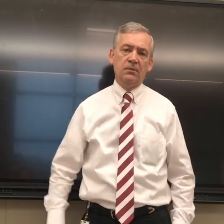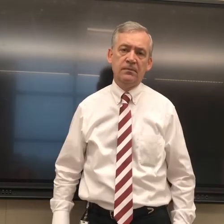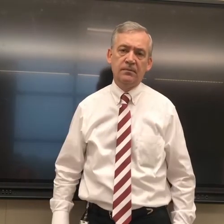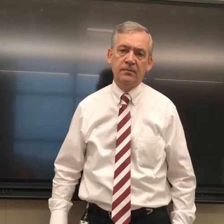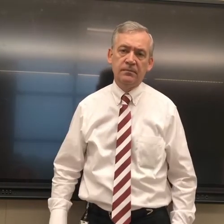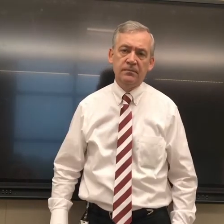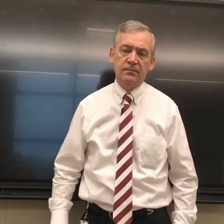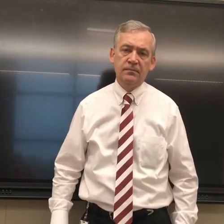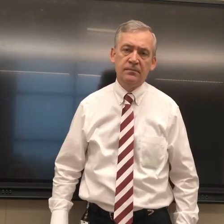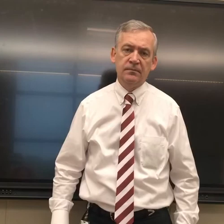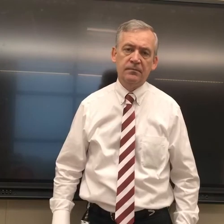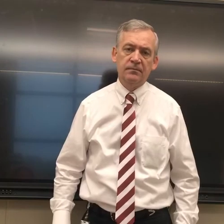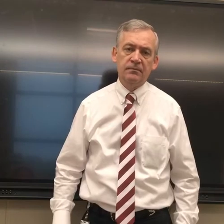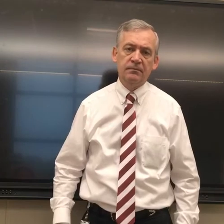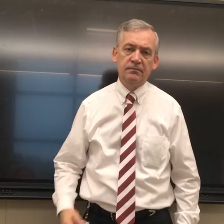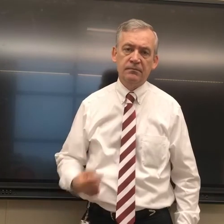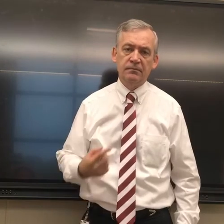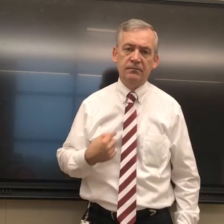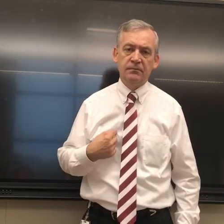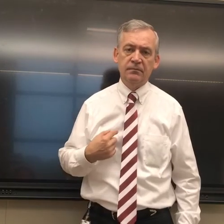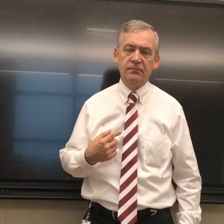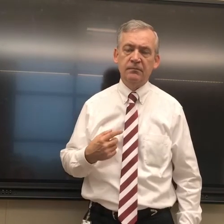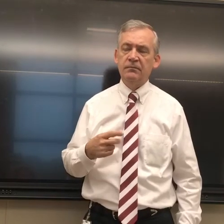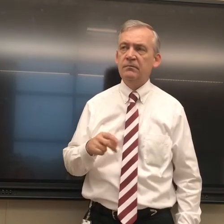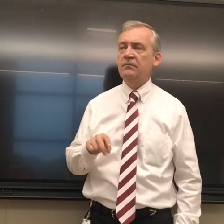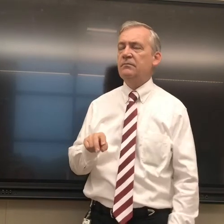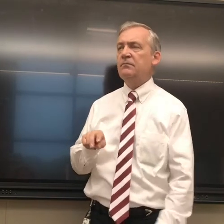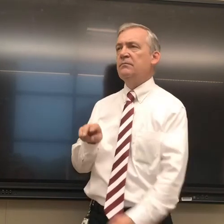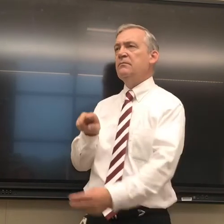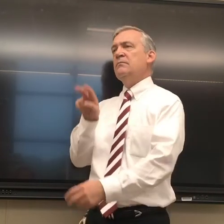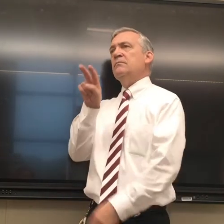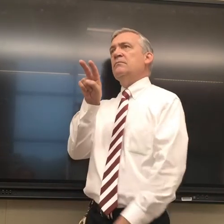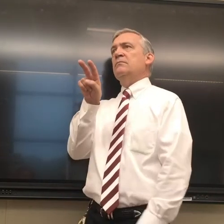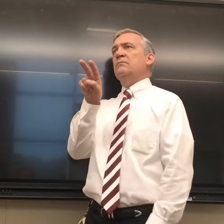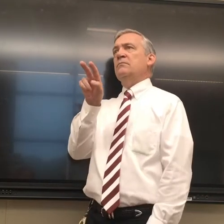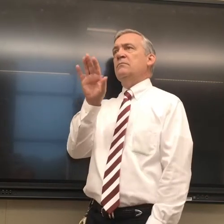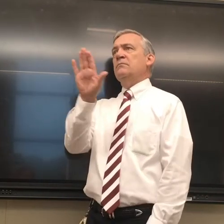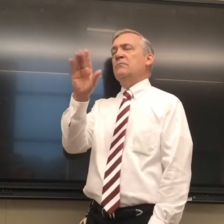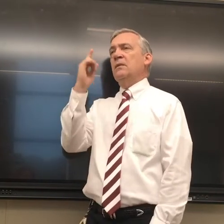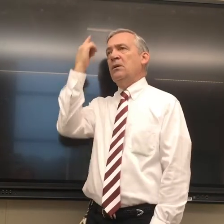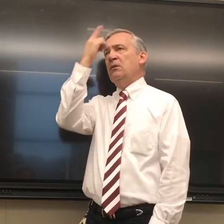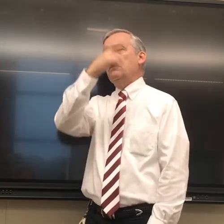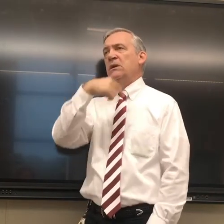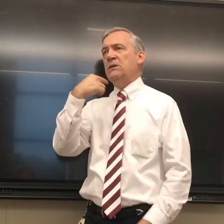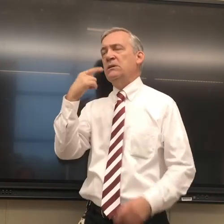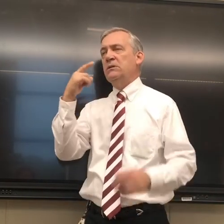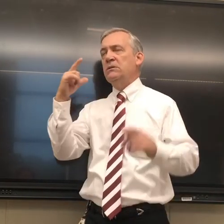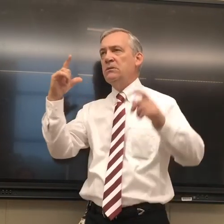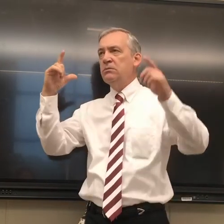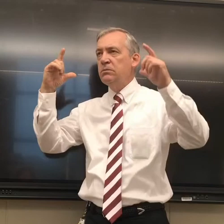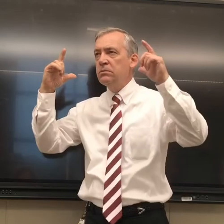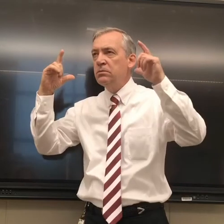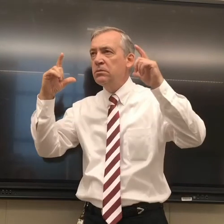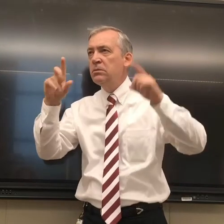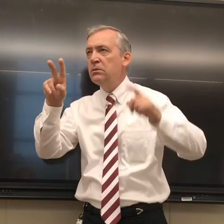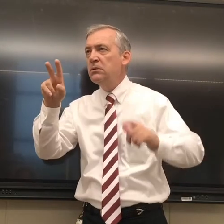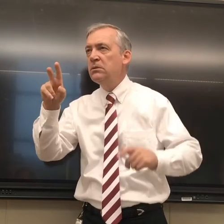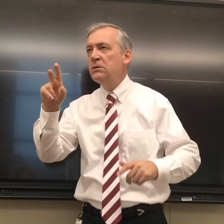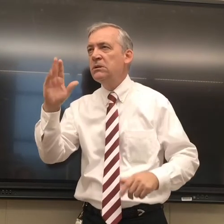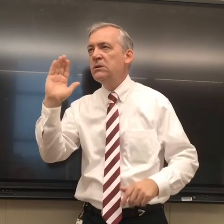For as I gazed at the immobile face with the sad, weary eyes, I gazed upon a kind